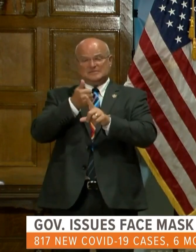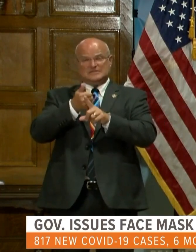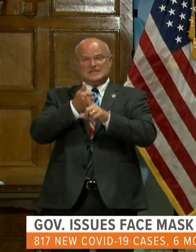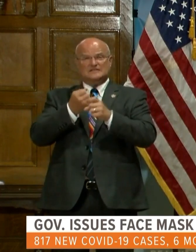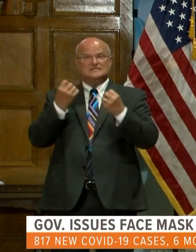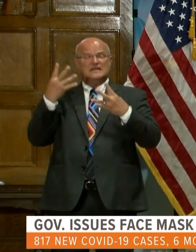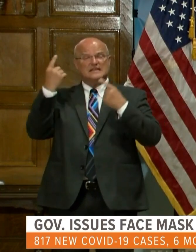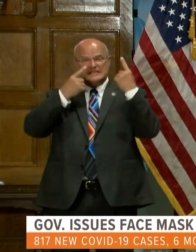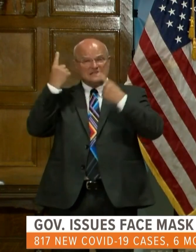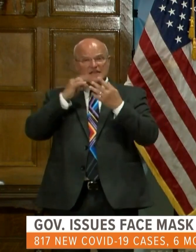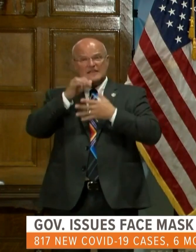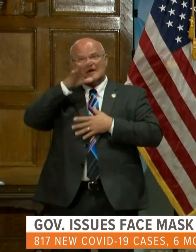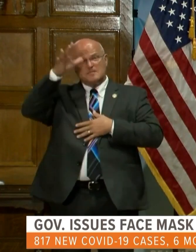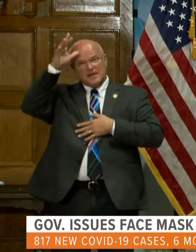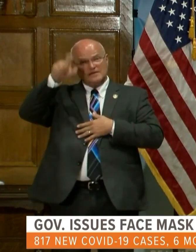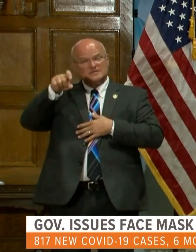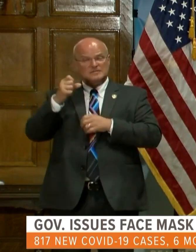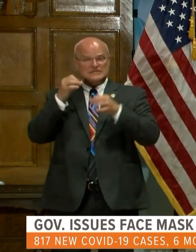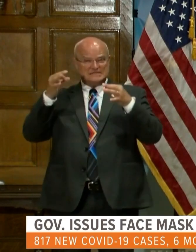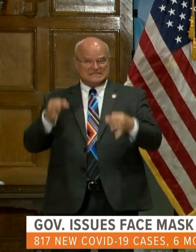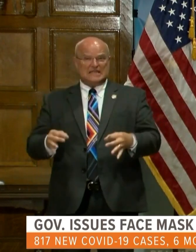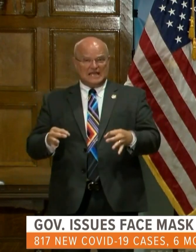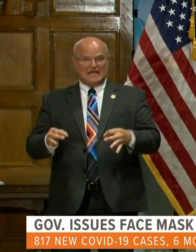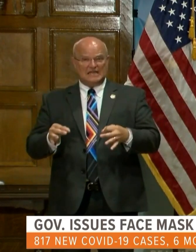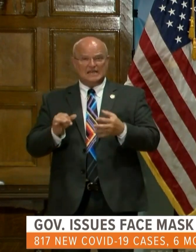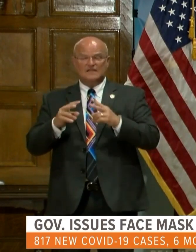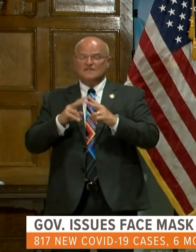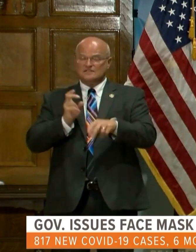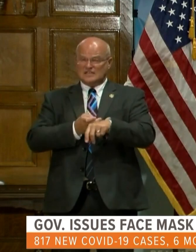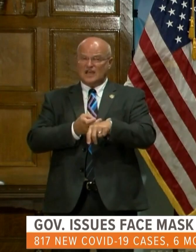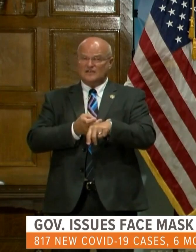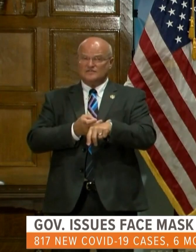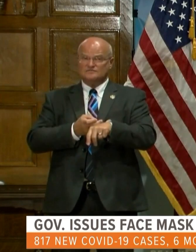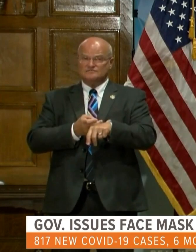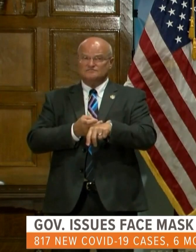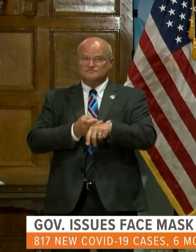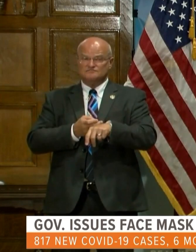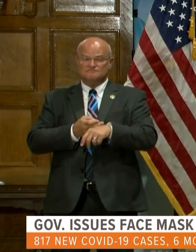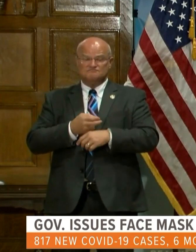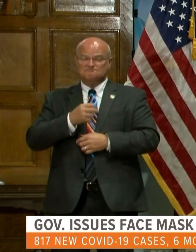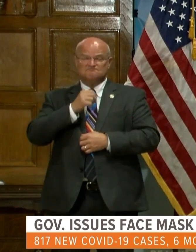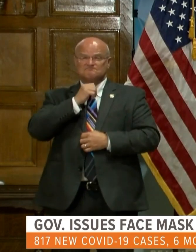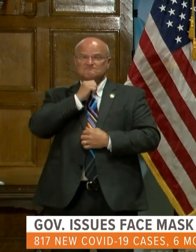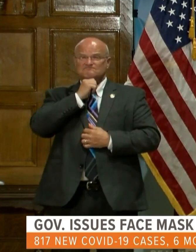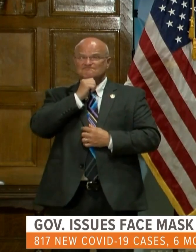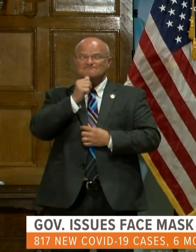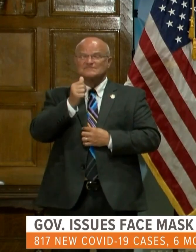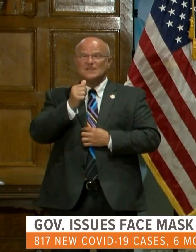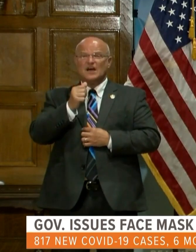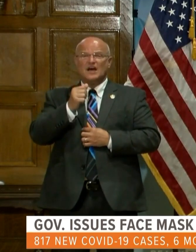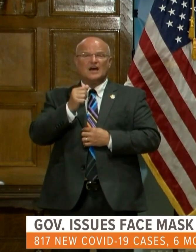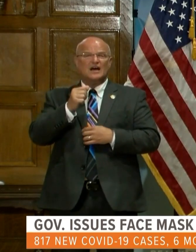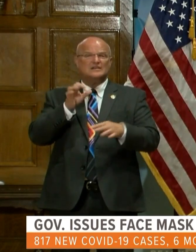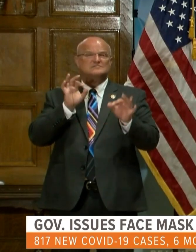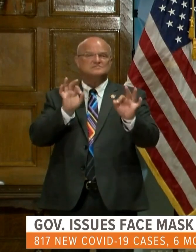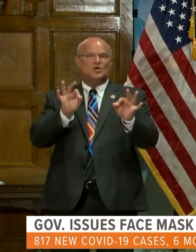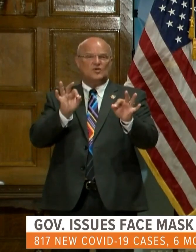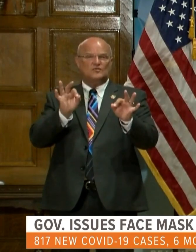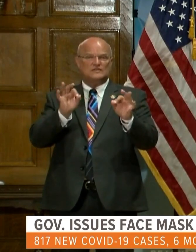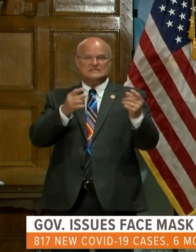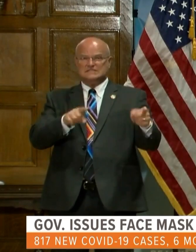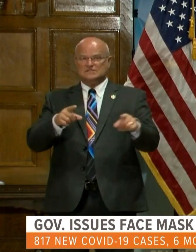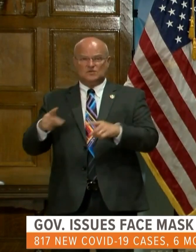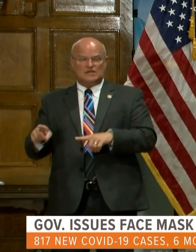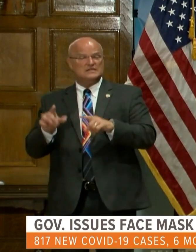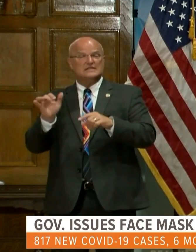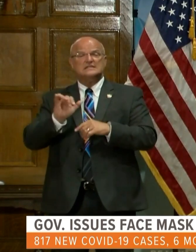lot of consideration that parents have to make that are very tough. I mean, it's not an ideal circumstance. It's the same